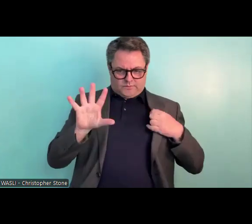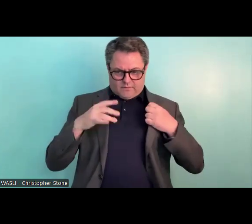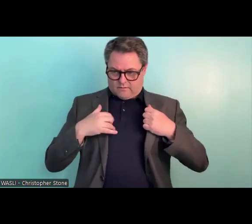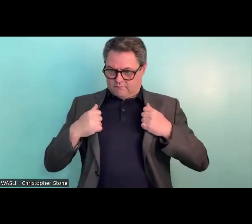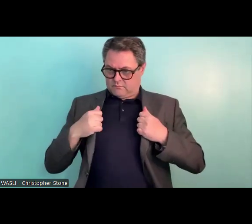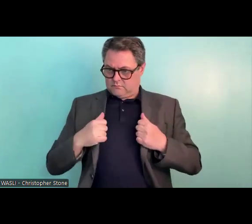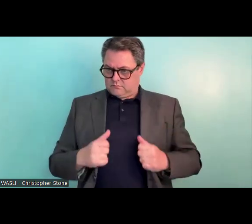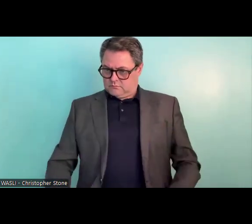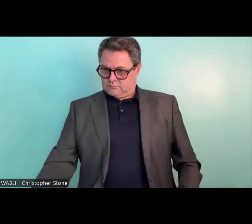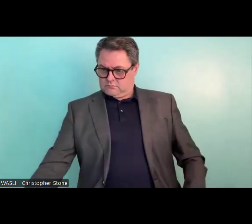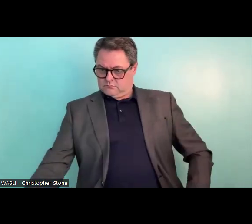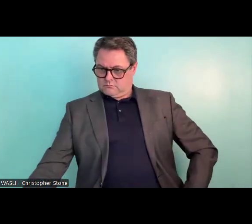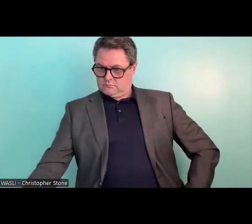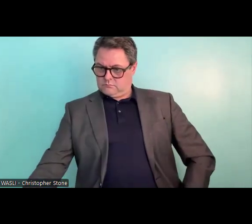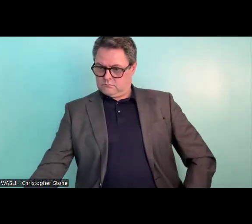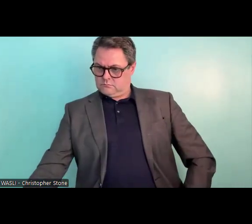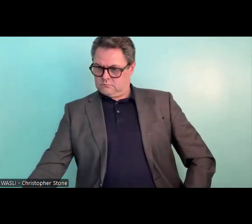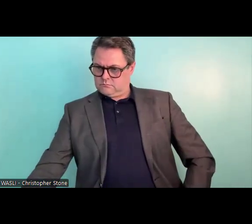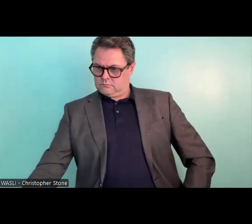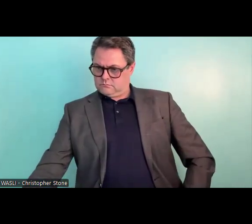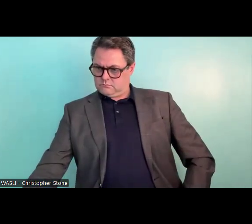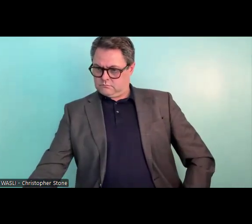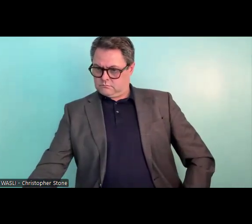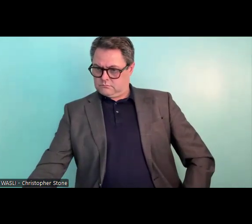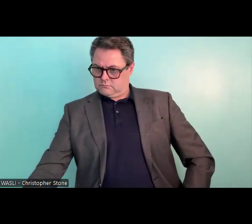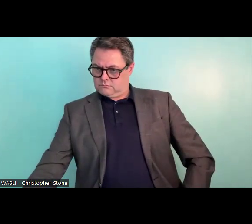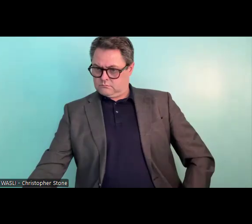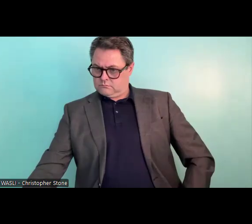Okay, so we're aiming for 25.